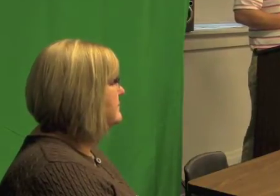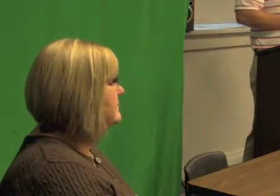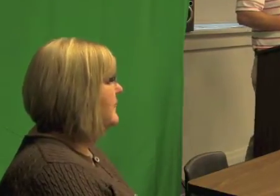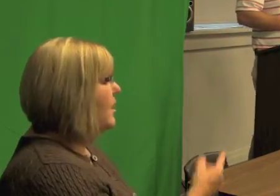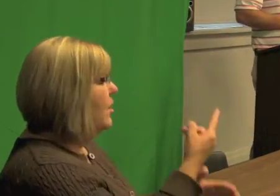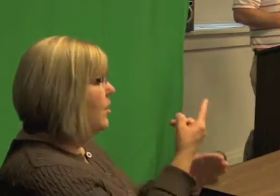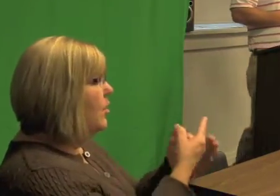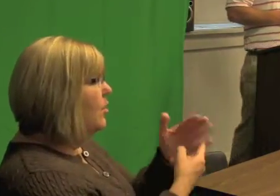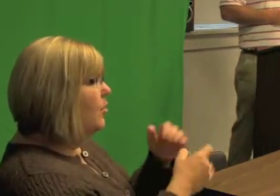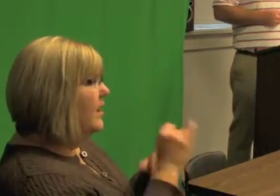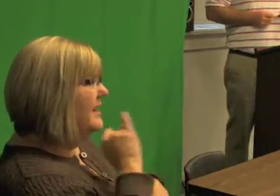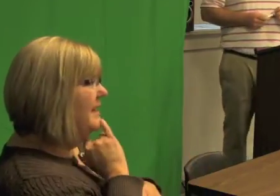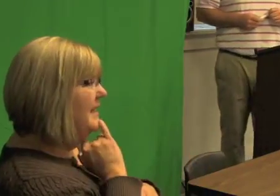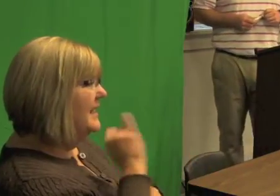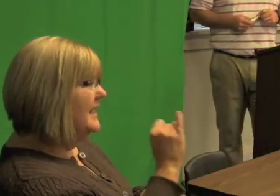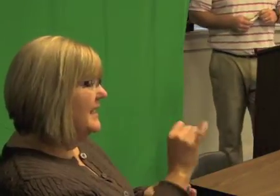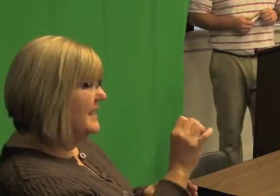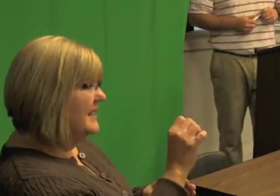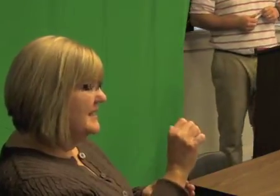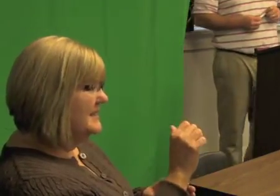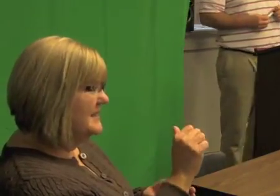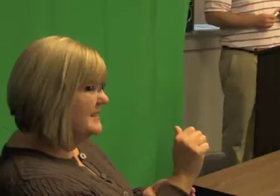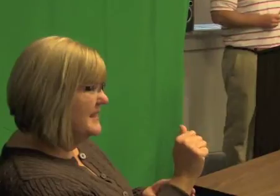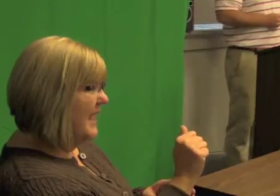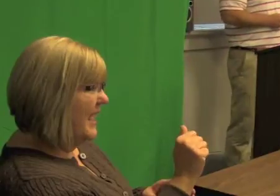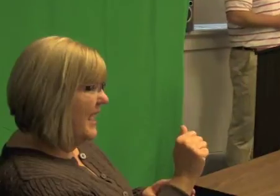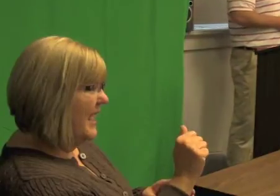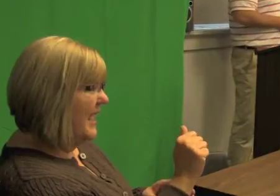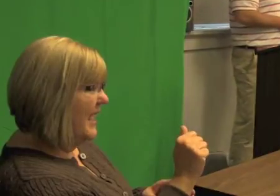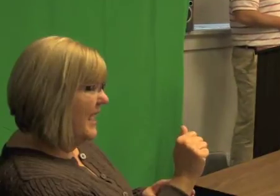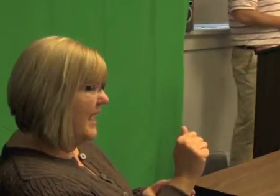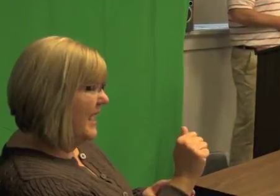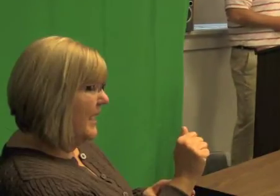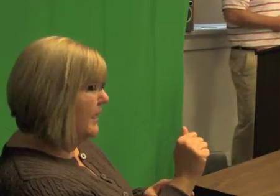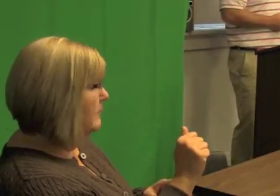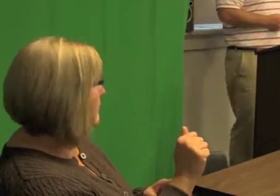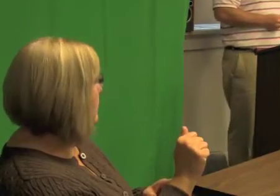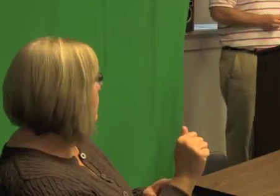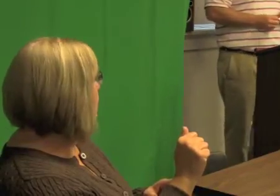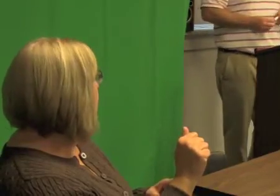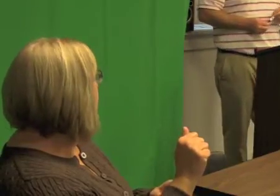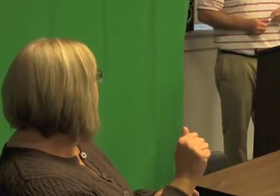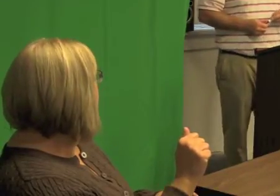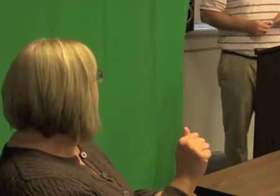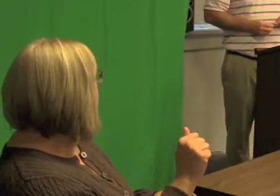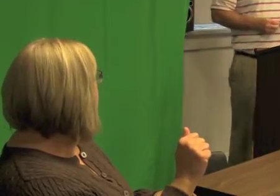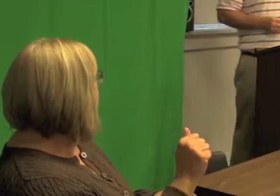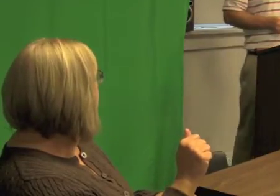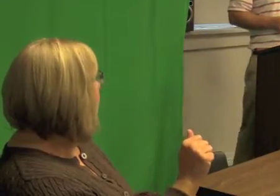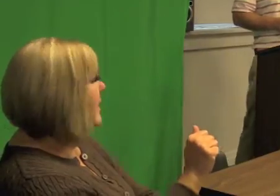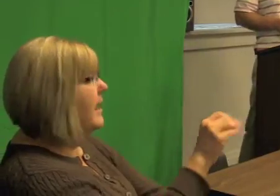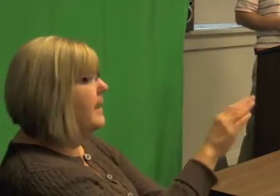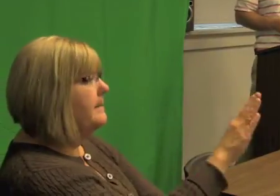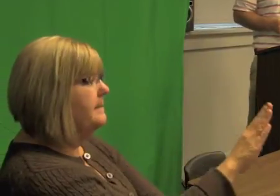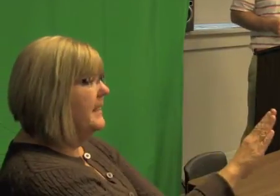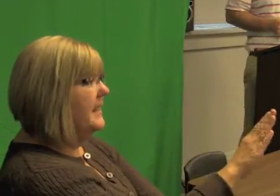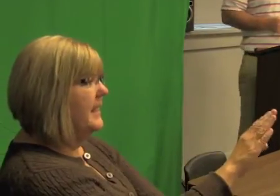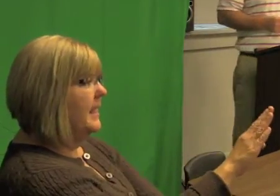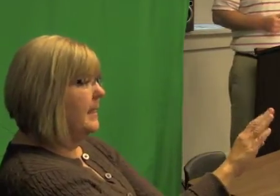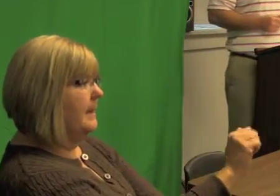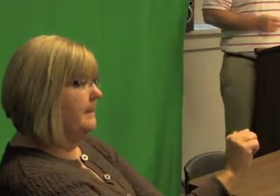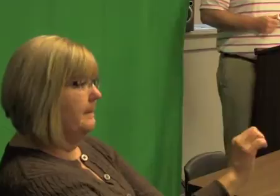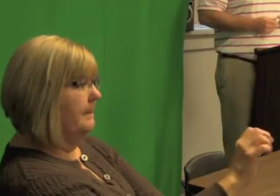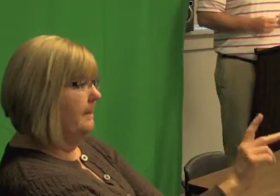What is a B-back when purchasing something? Feedback? What? Or B-back.